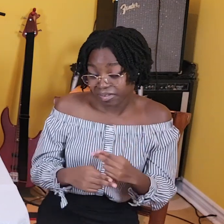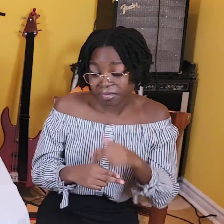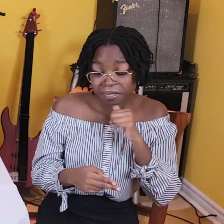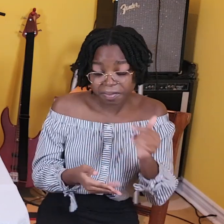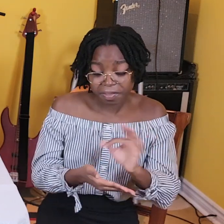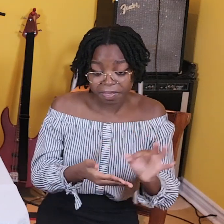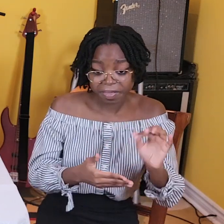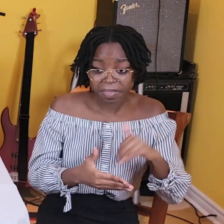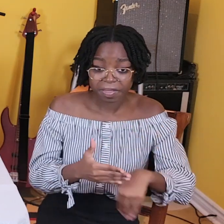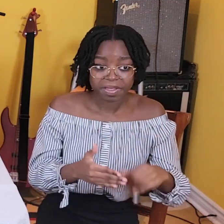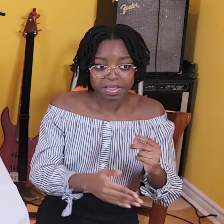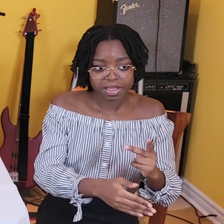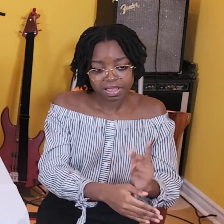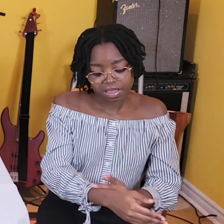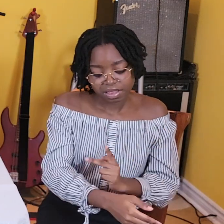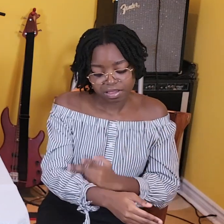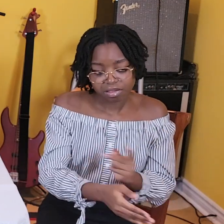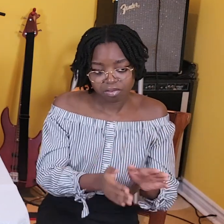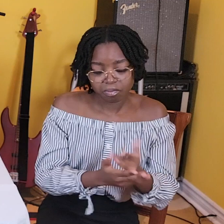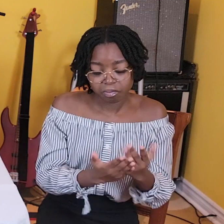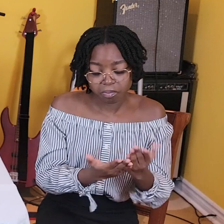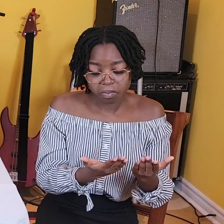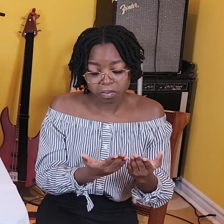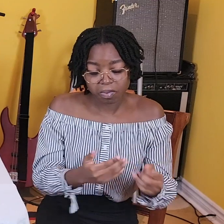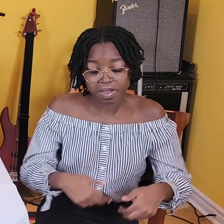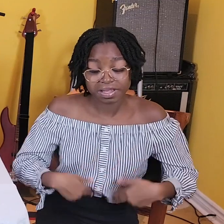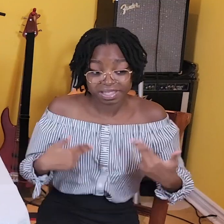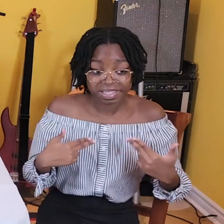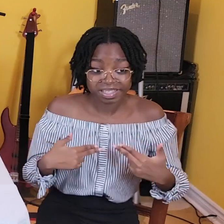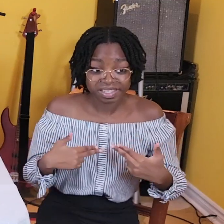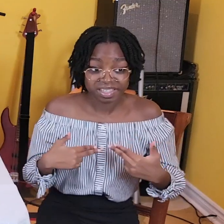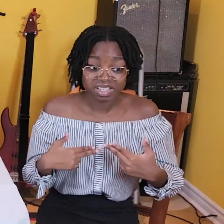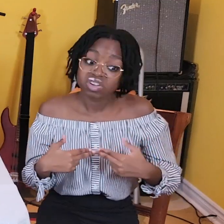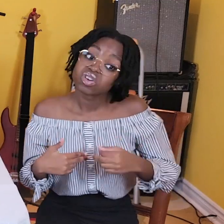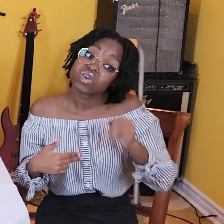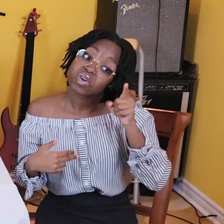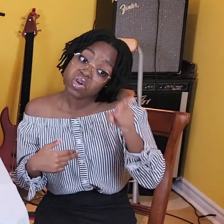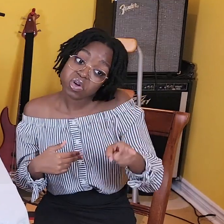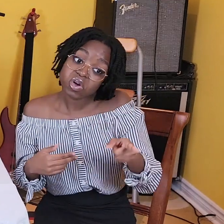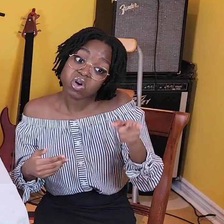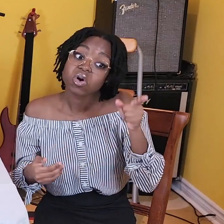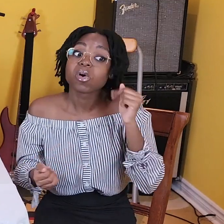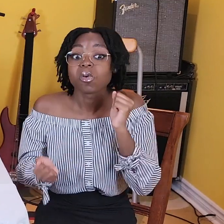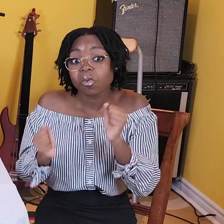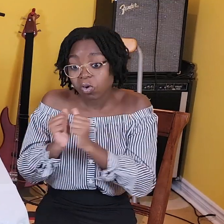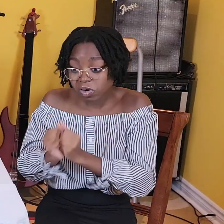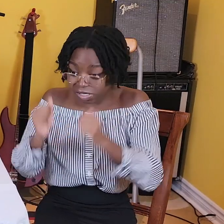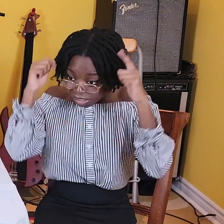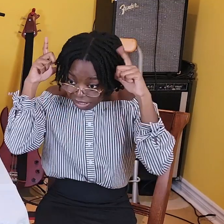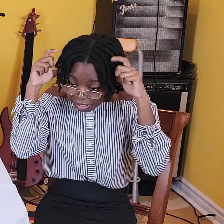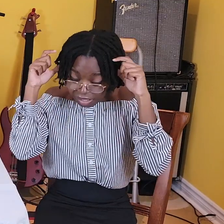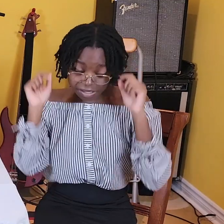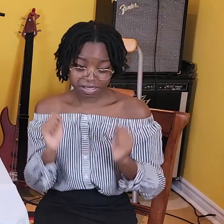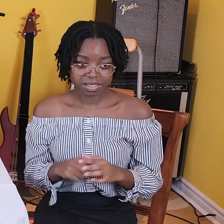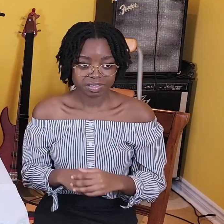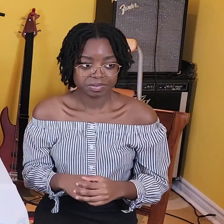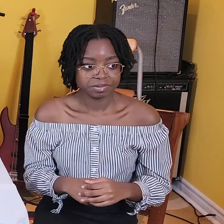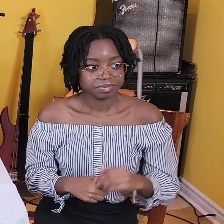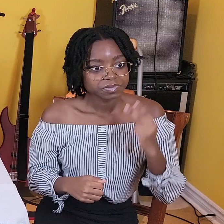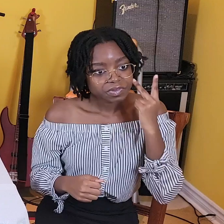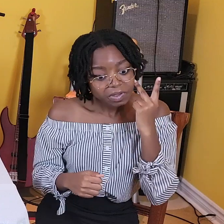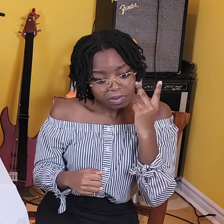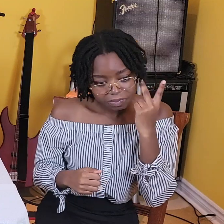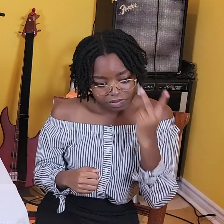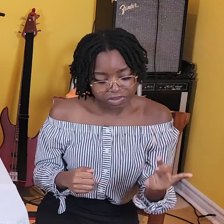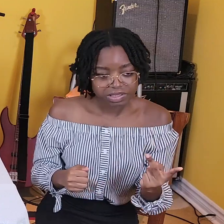down in the Lamb's book of life. And so what we're seeing right here is that the Lord Jesus Christ died to purchase